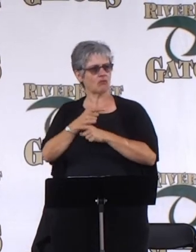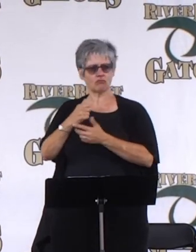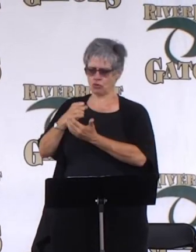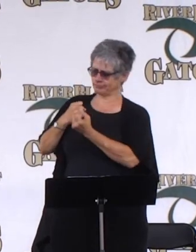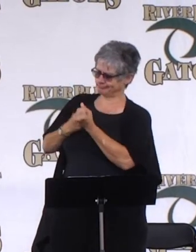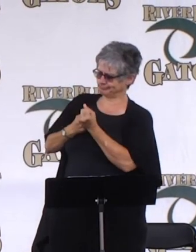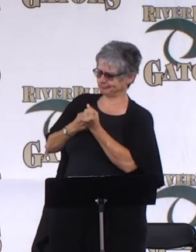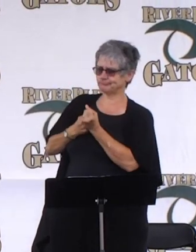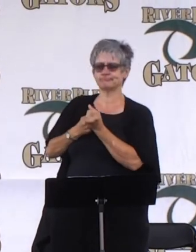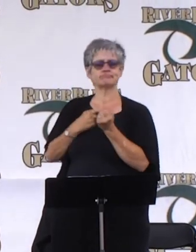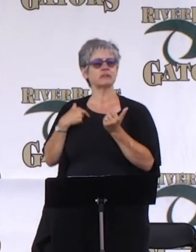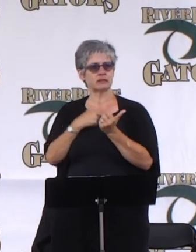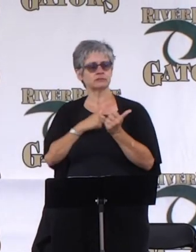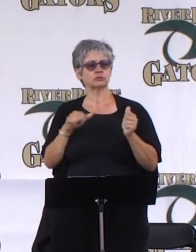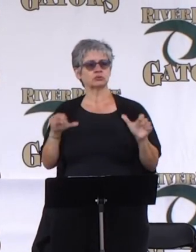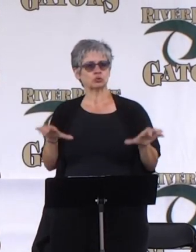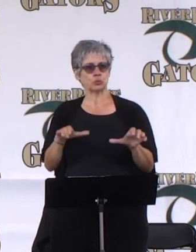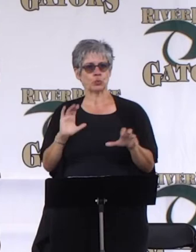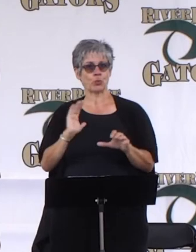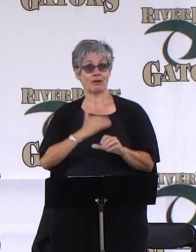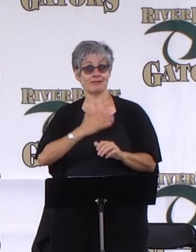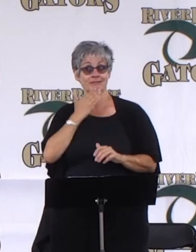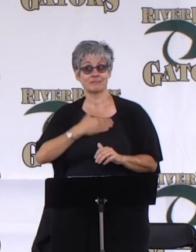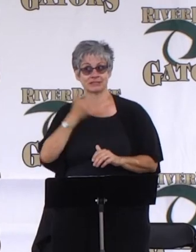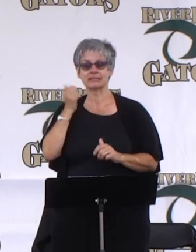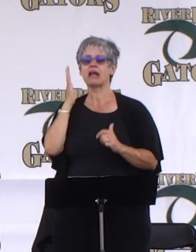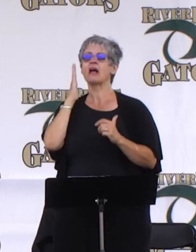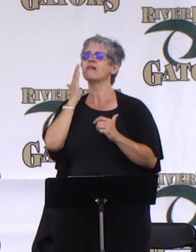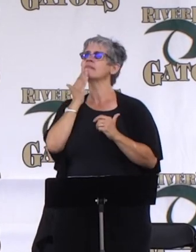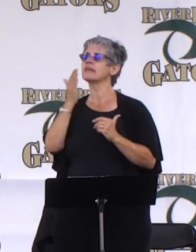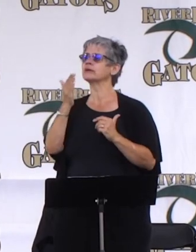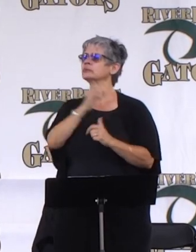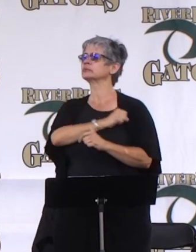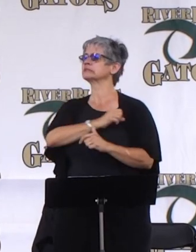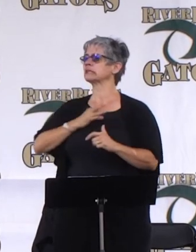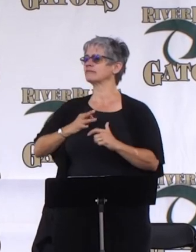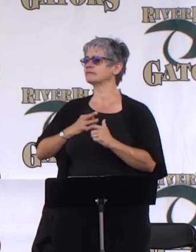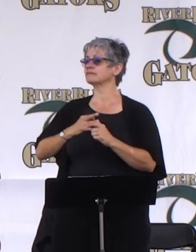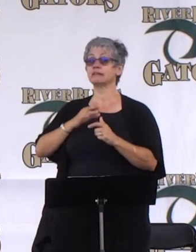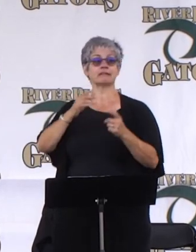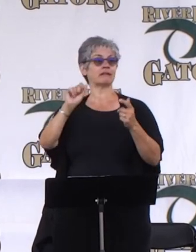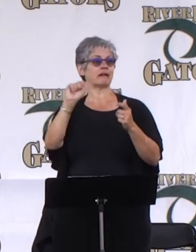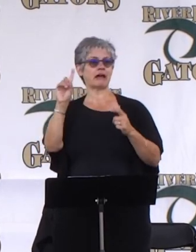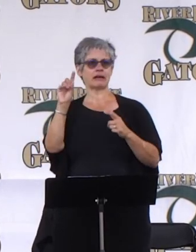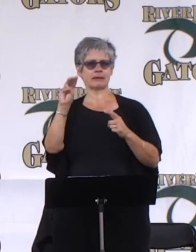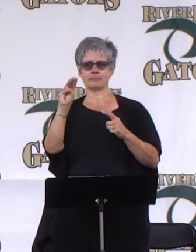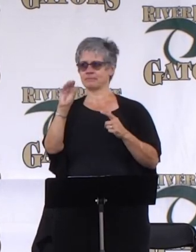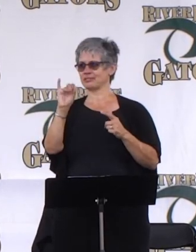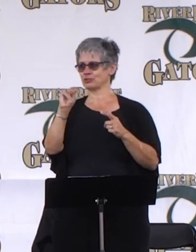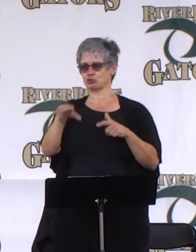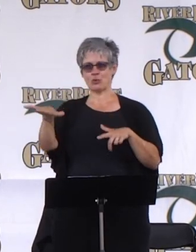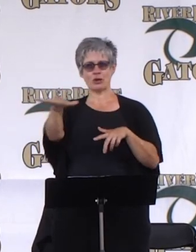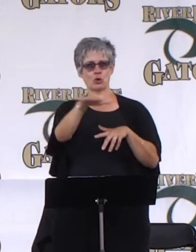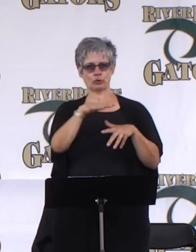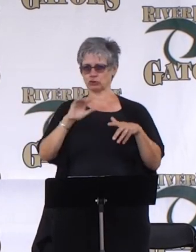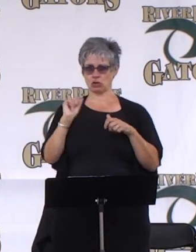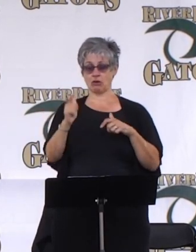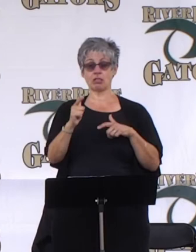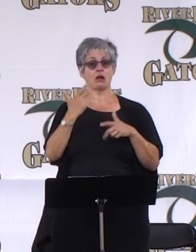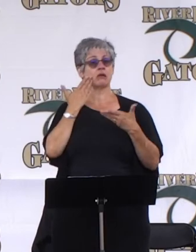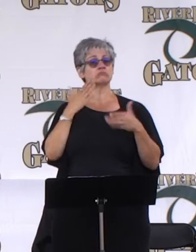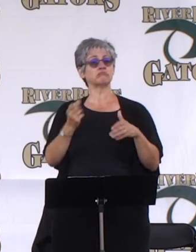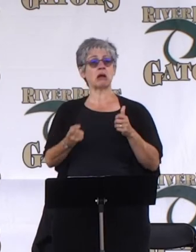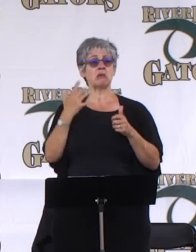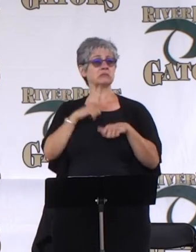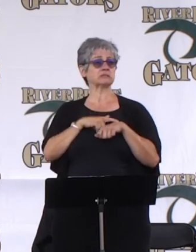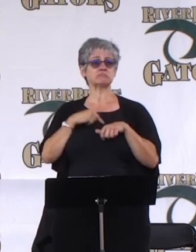best. Thank you also to all of our support staff and administrators. I do not know how many times we have walked through our front school